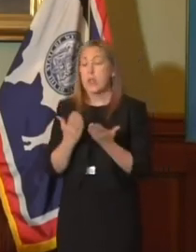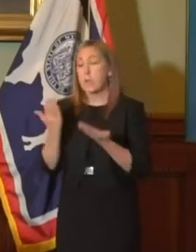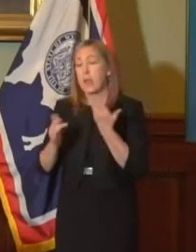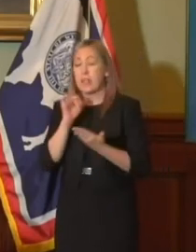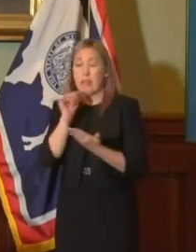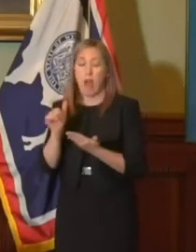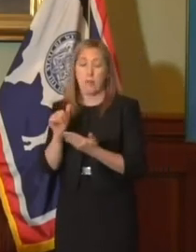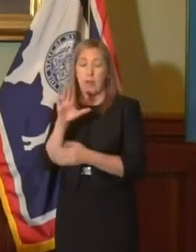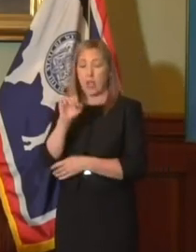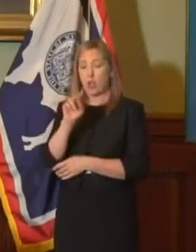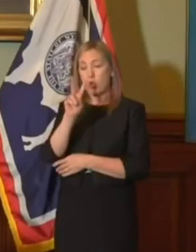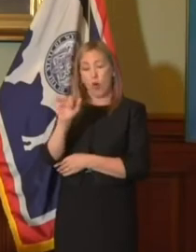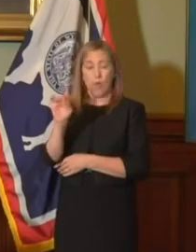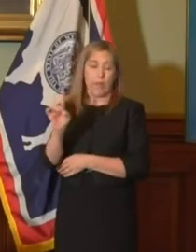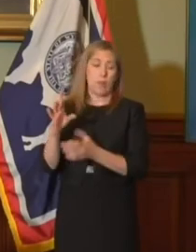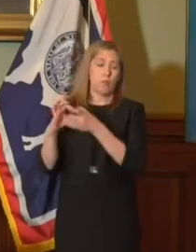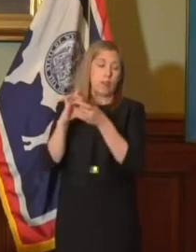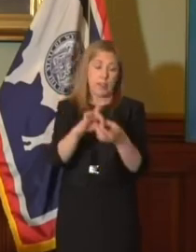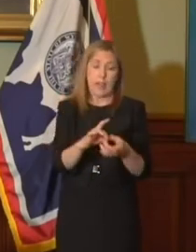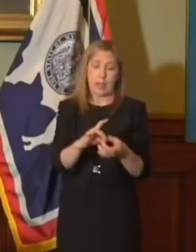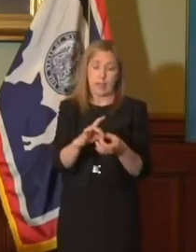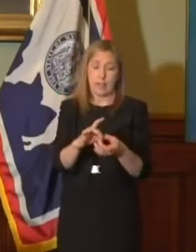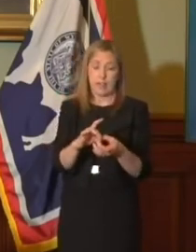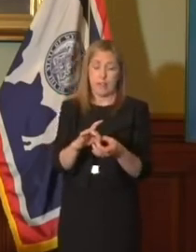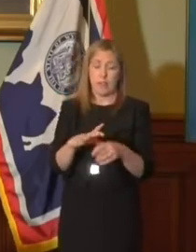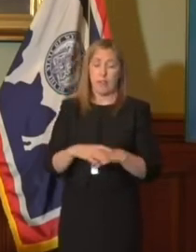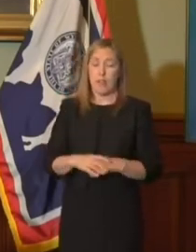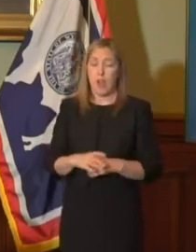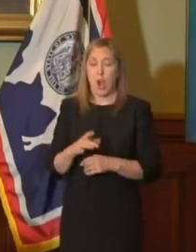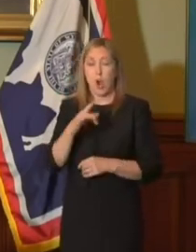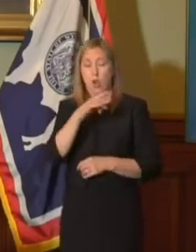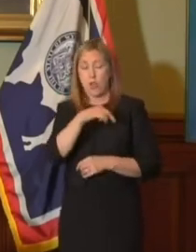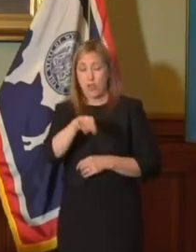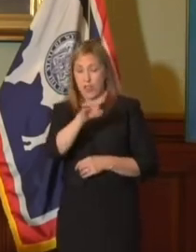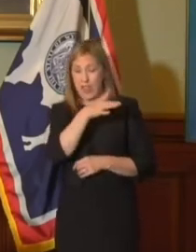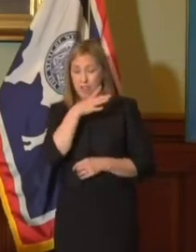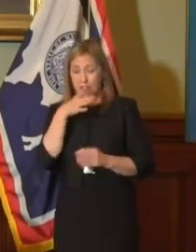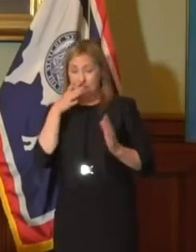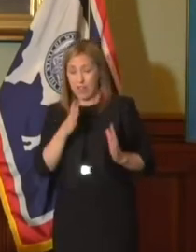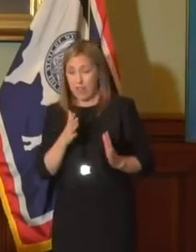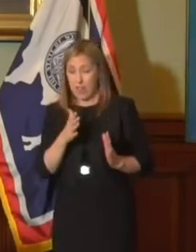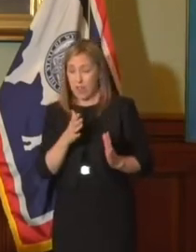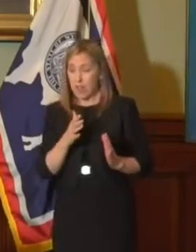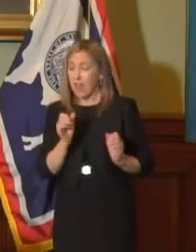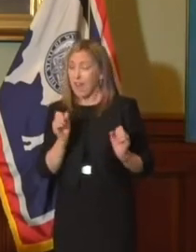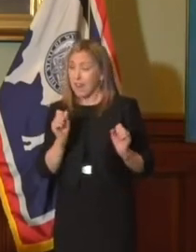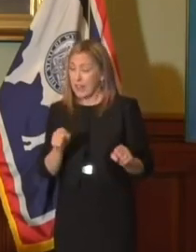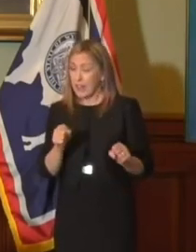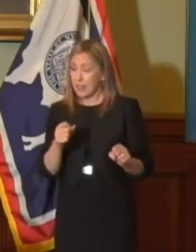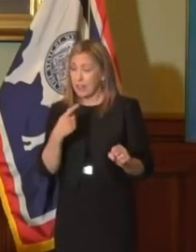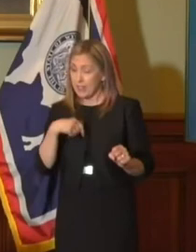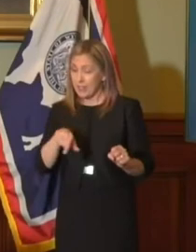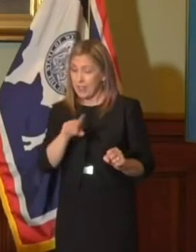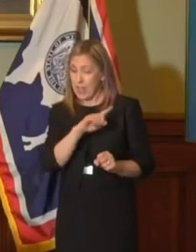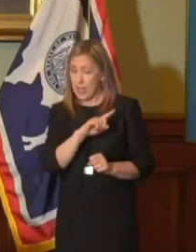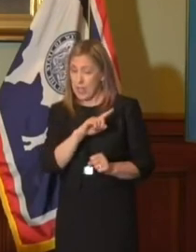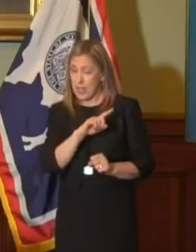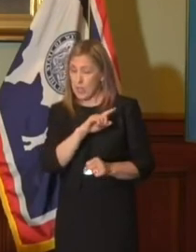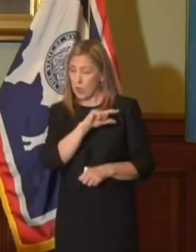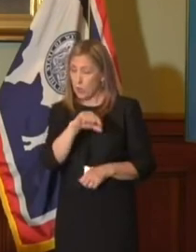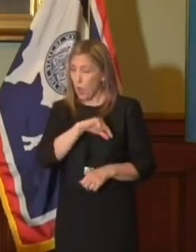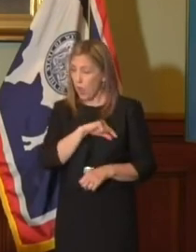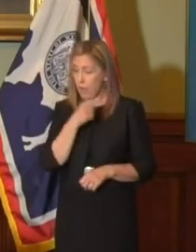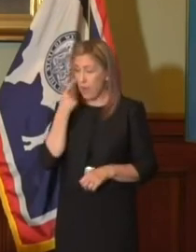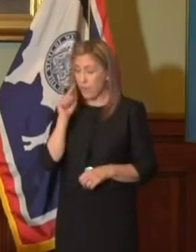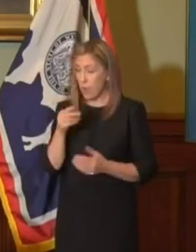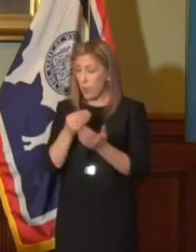COVID-related. Some of it may simply be market-related. Are they in line for any of the